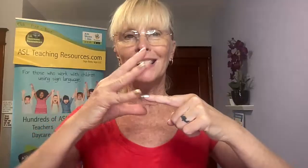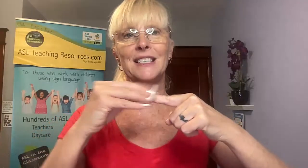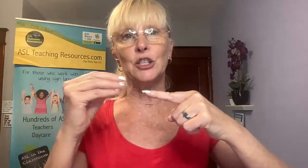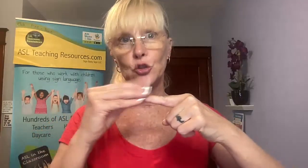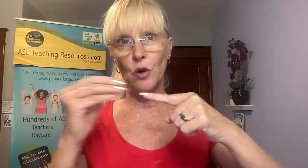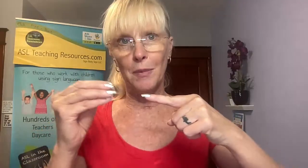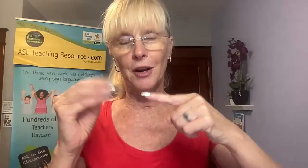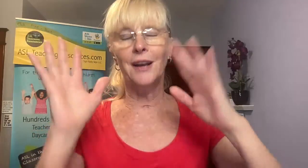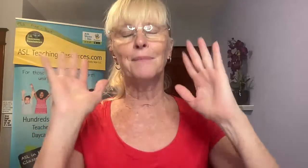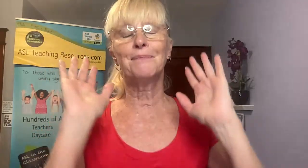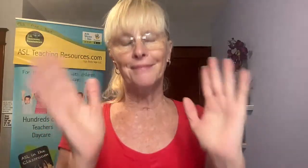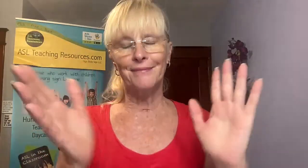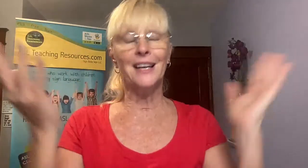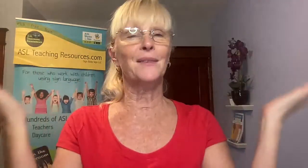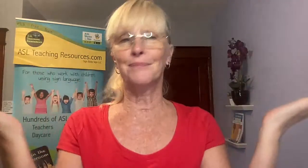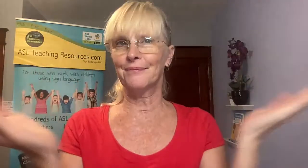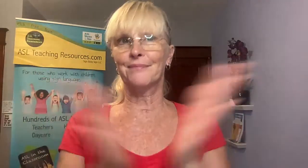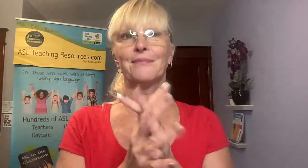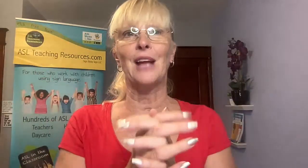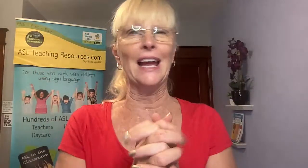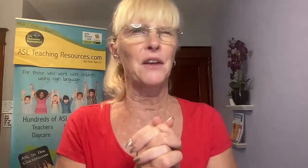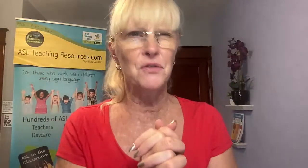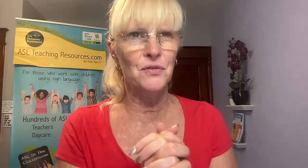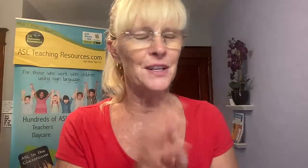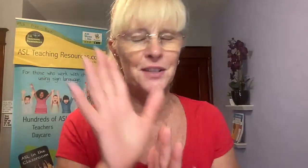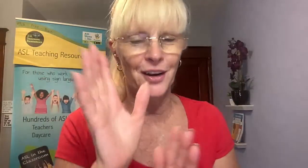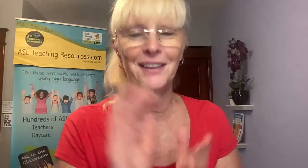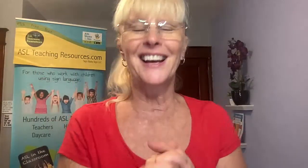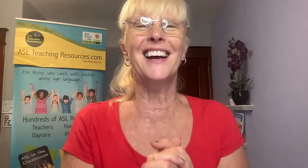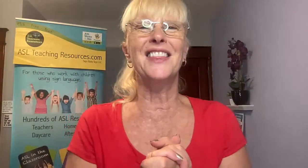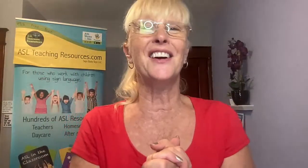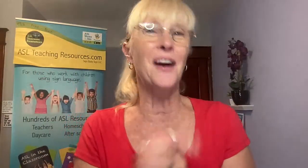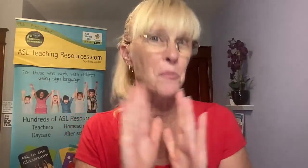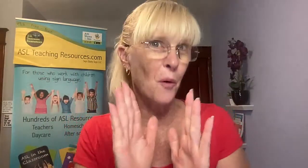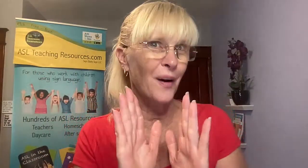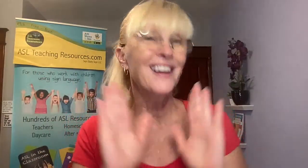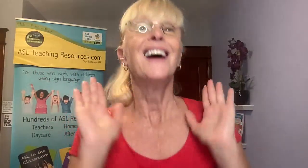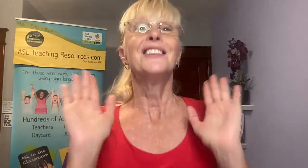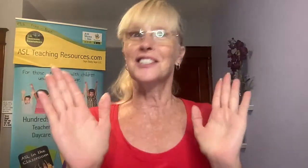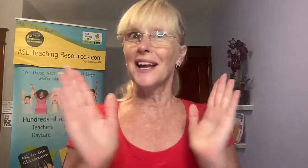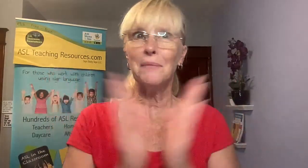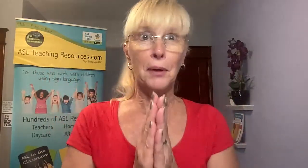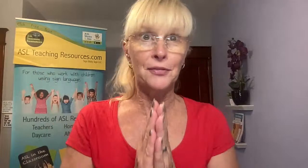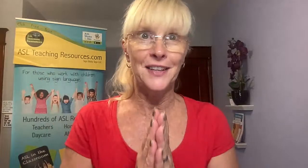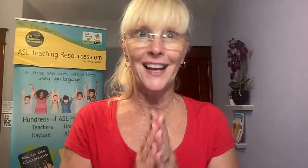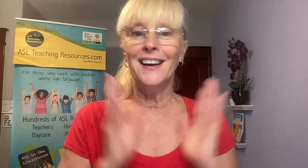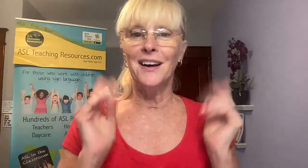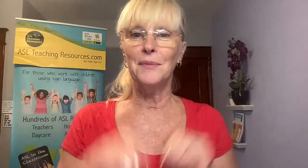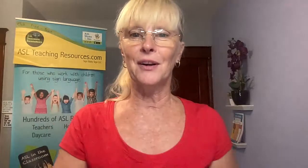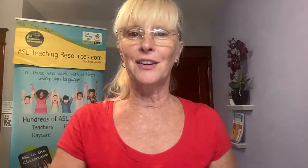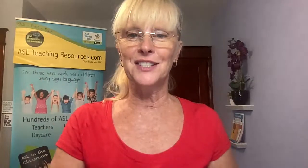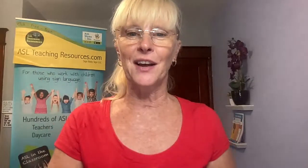seen strawberry. I gave you three, sorry. There are more, just like birthday. There are